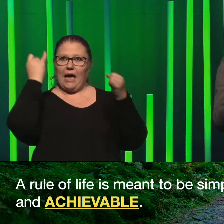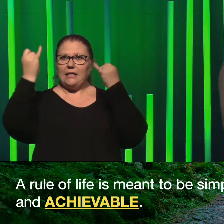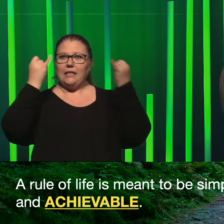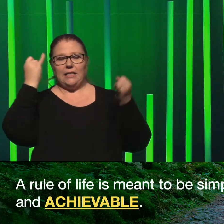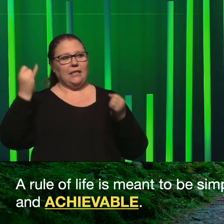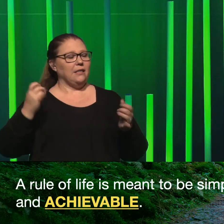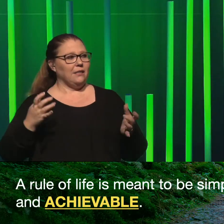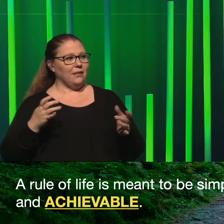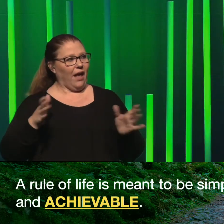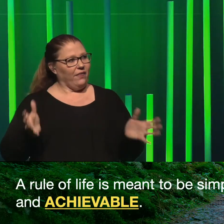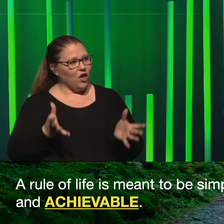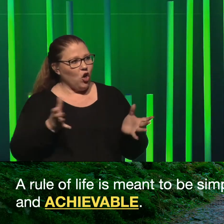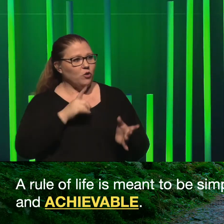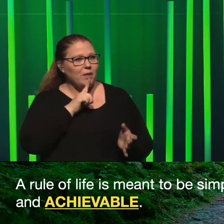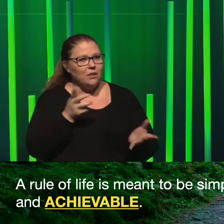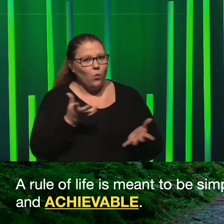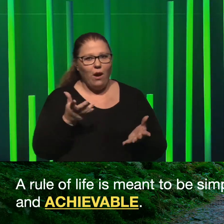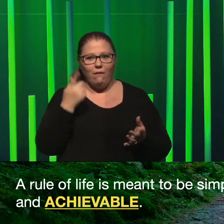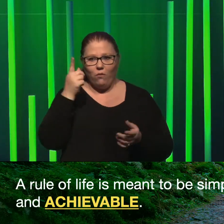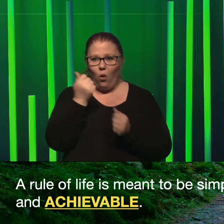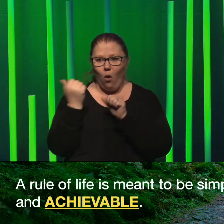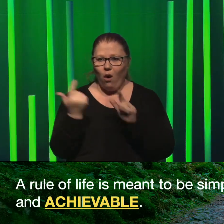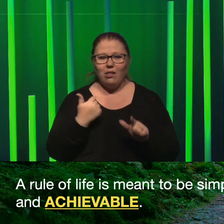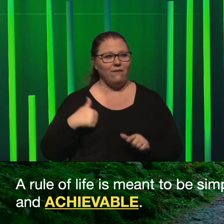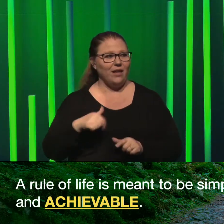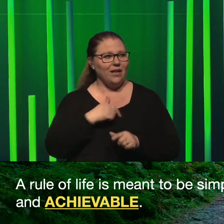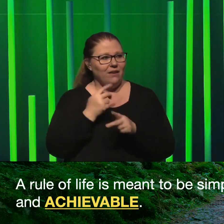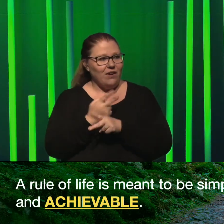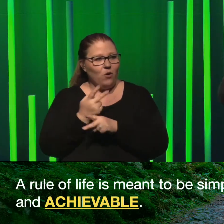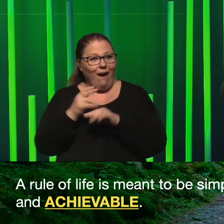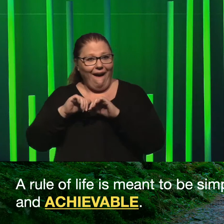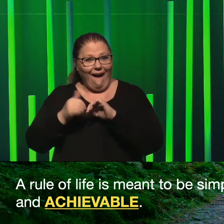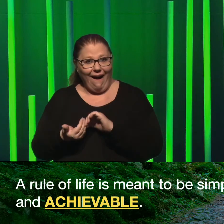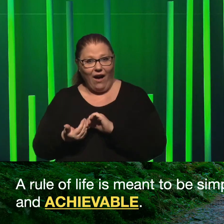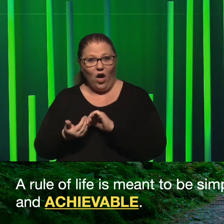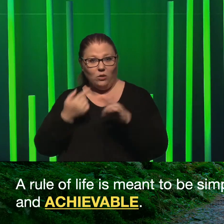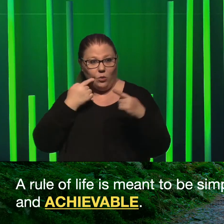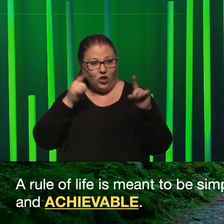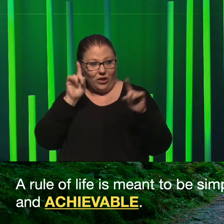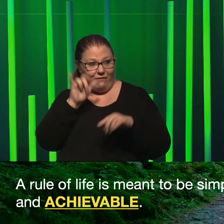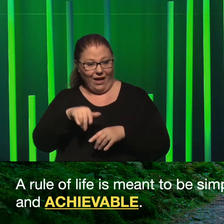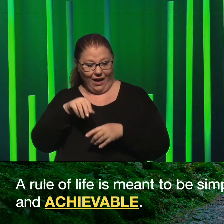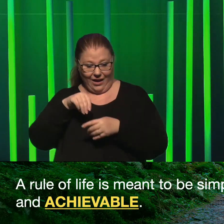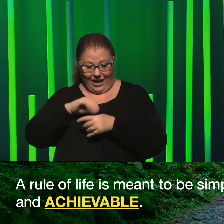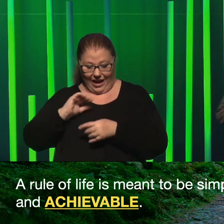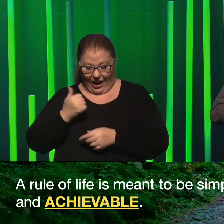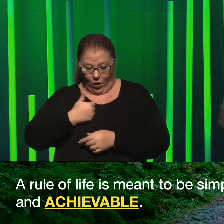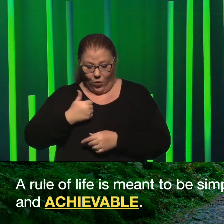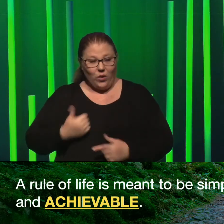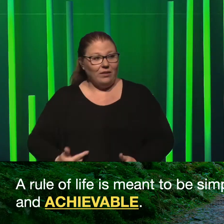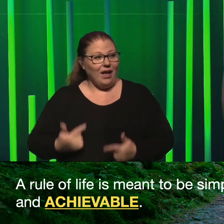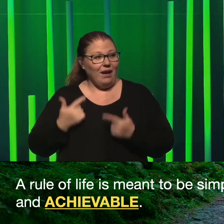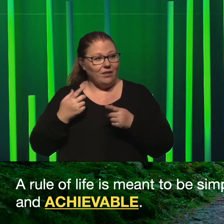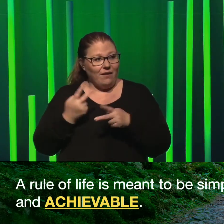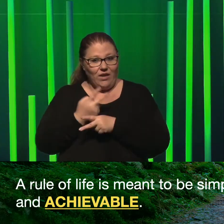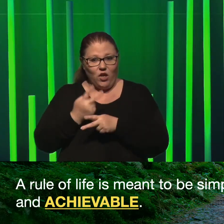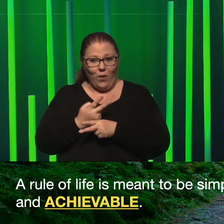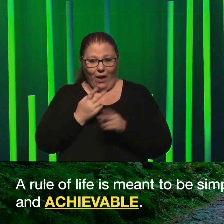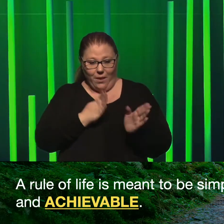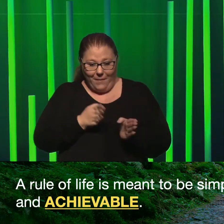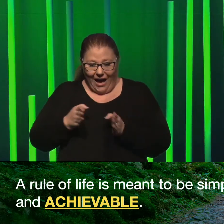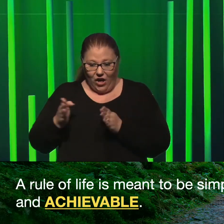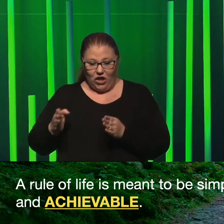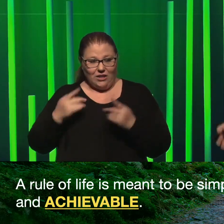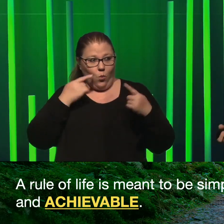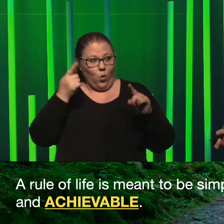the encouragement is for each of us to figure out how to achieve this in our own lives, to figure out patterns that work for